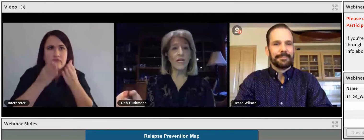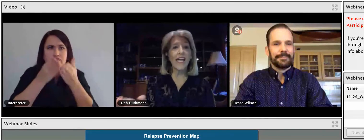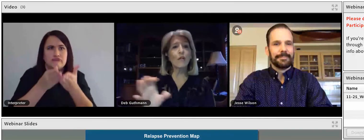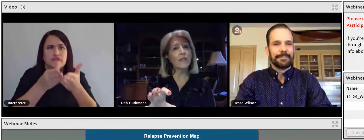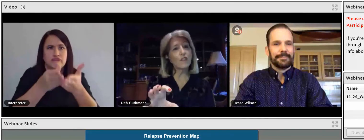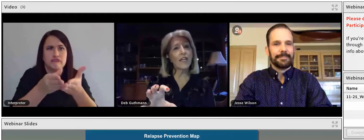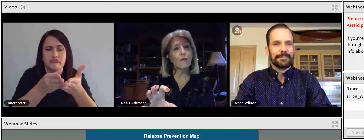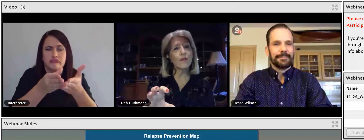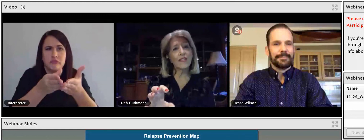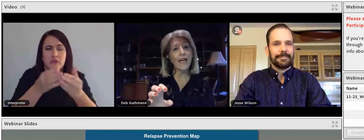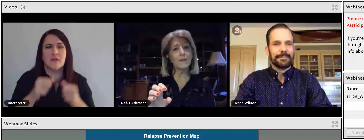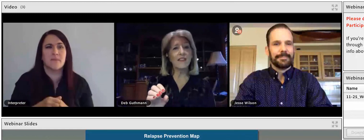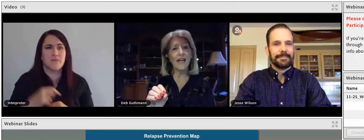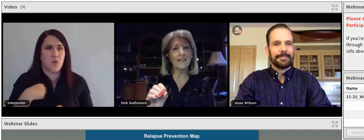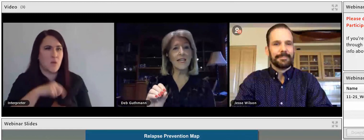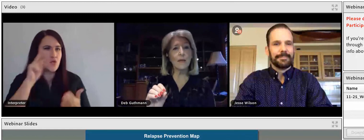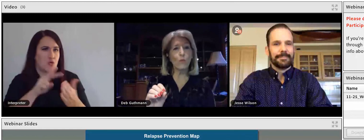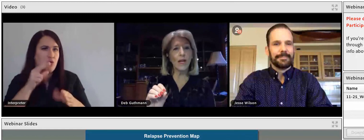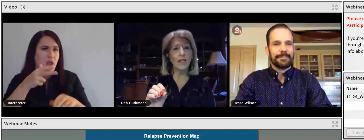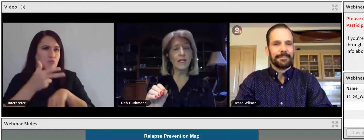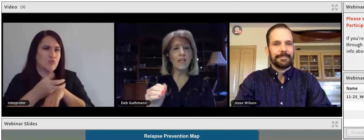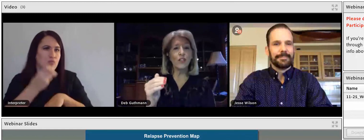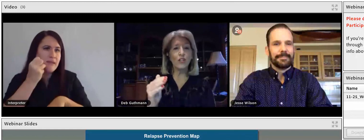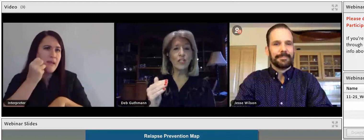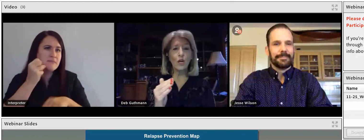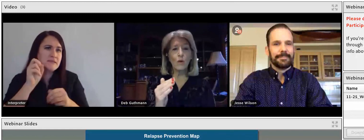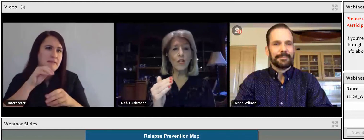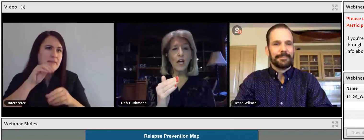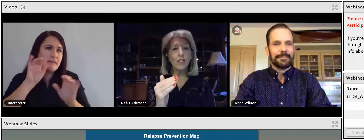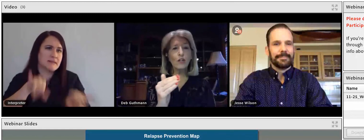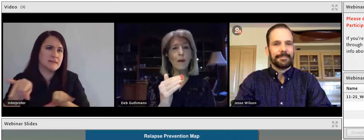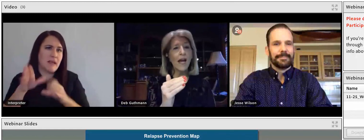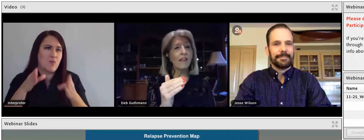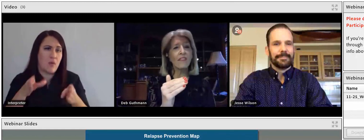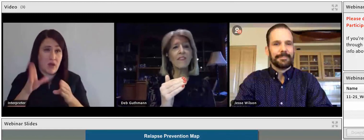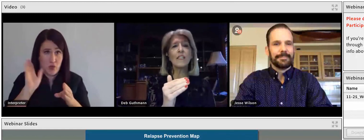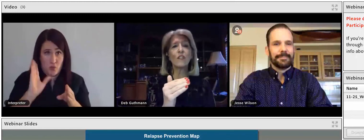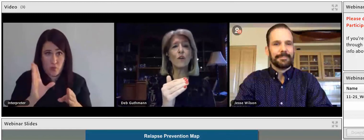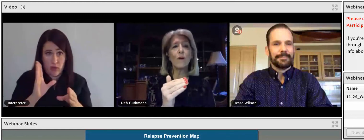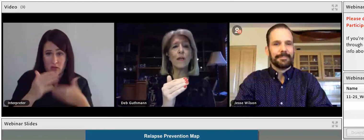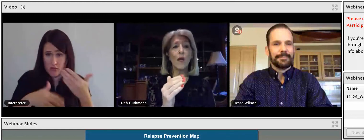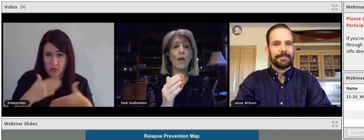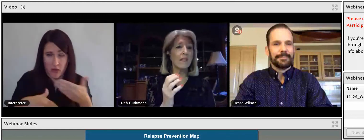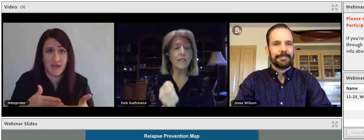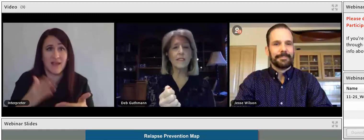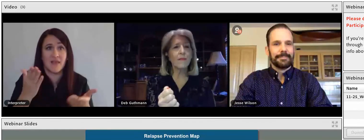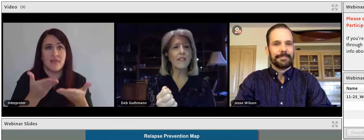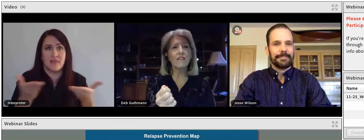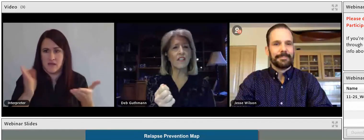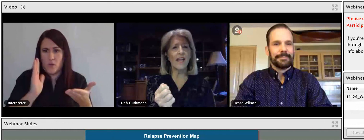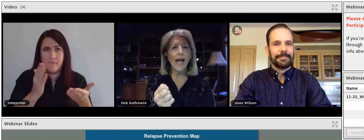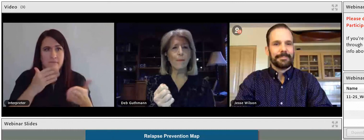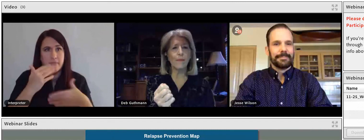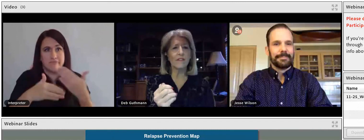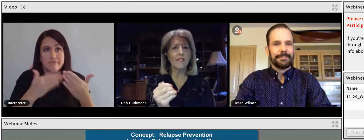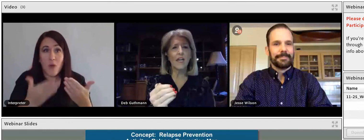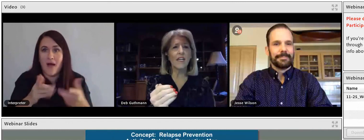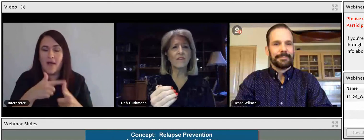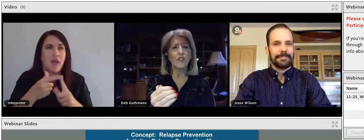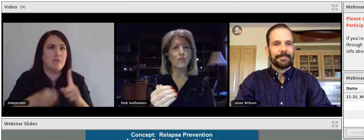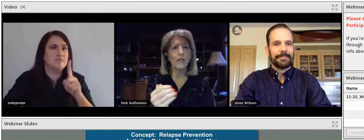on the boat? And we look at relapse in that same way. You're going to go along your path, things are going well, and then something's going